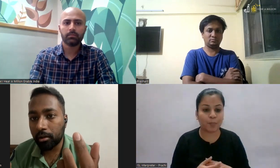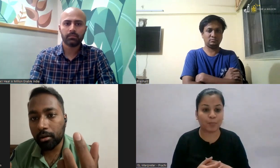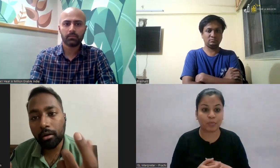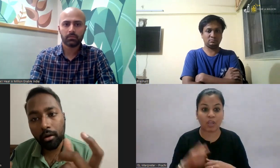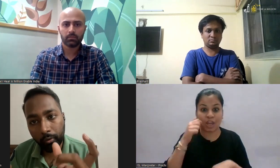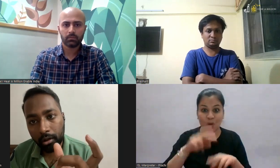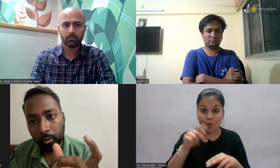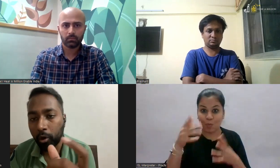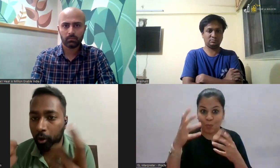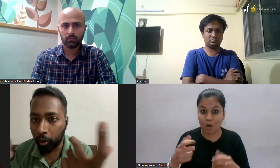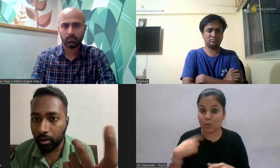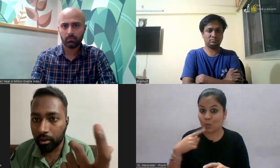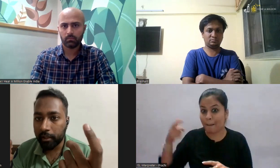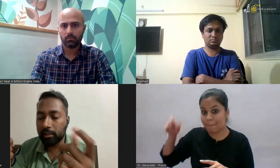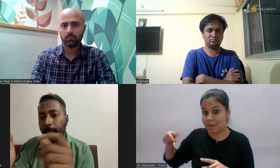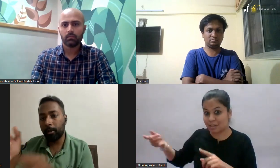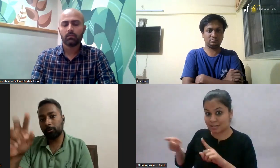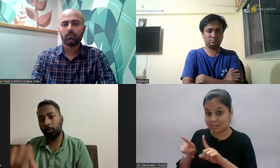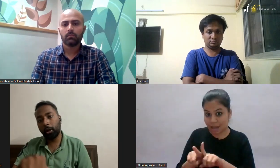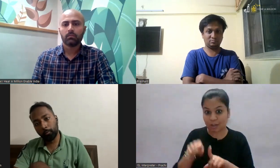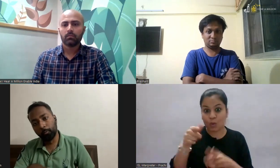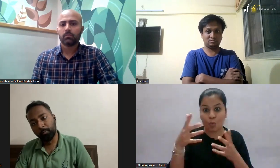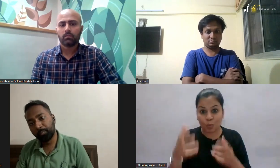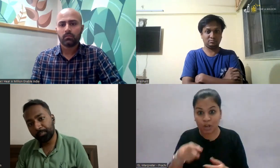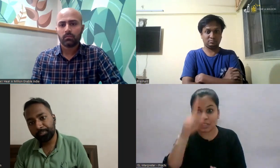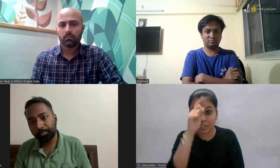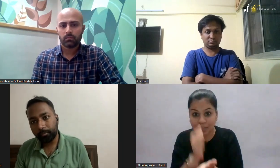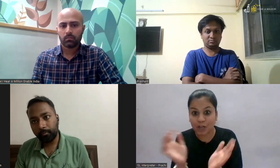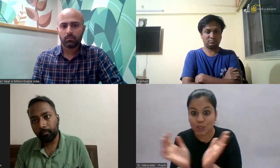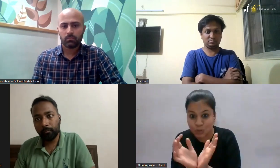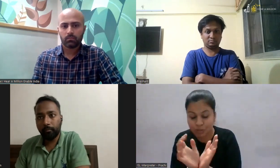passenger cover or not, it depends on you.